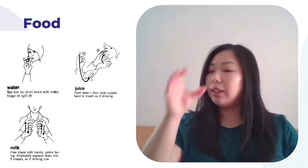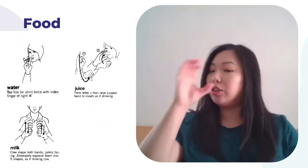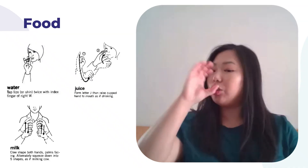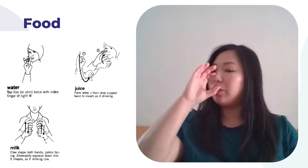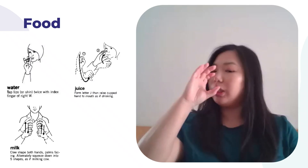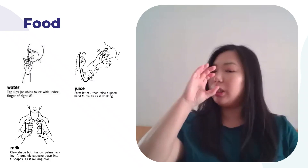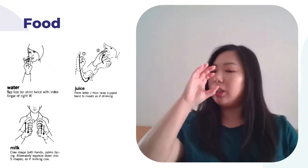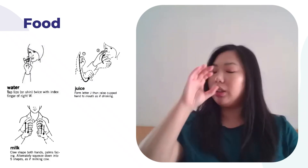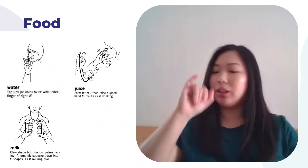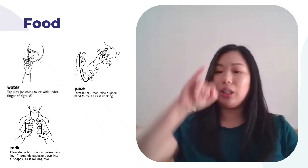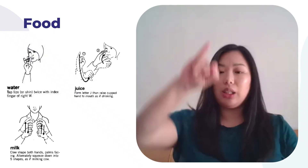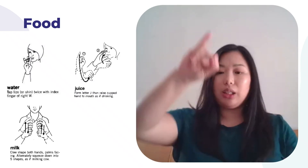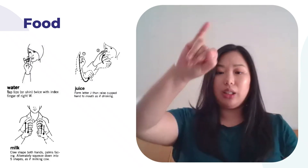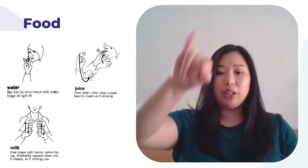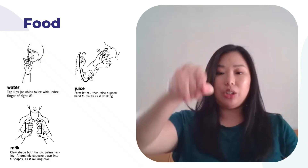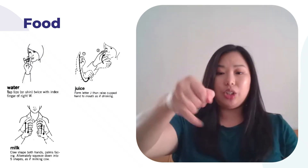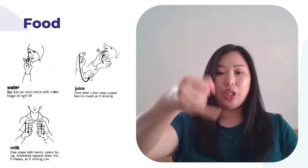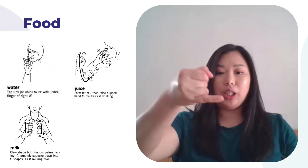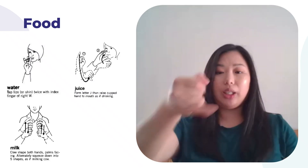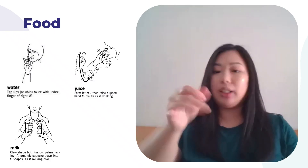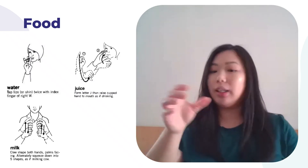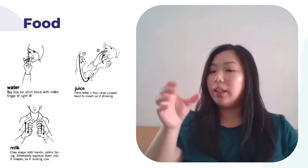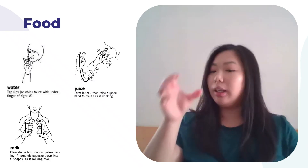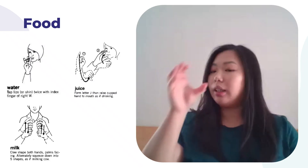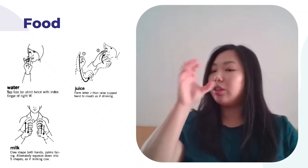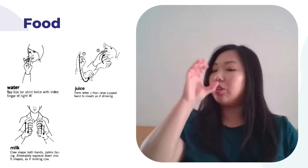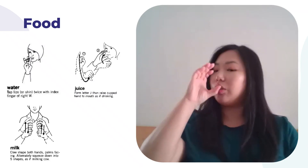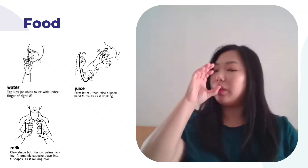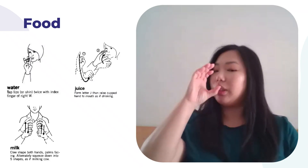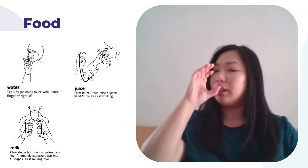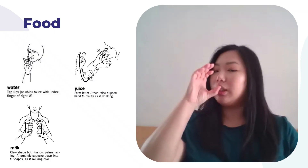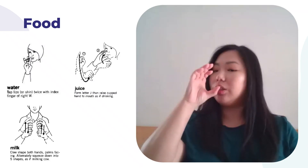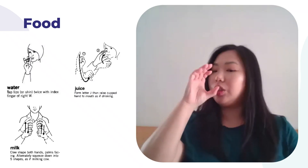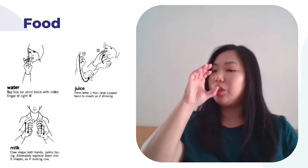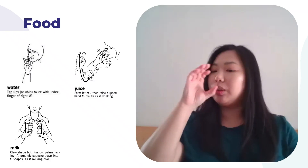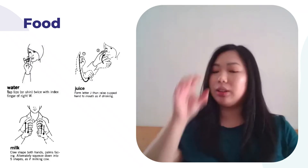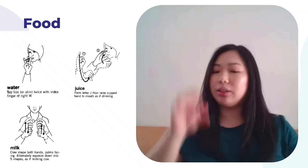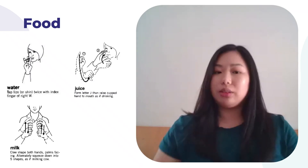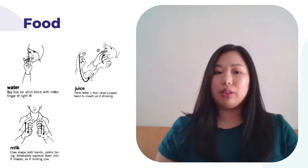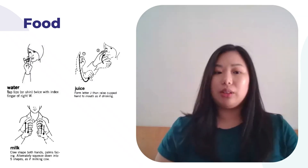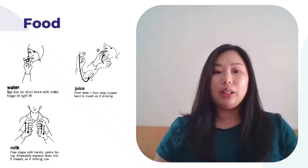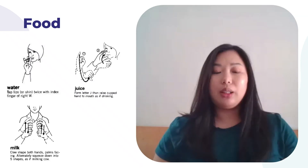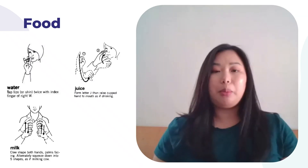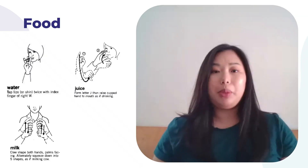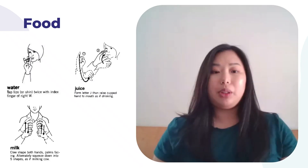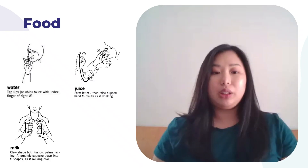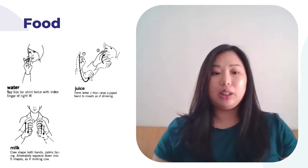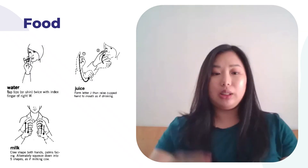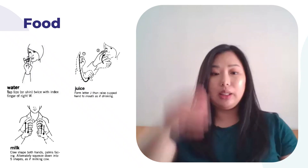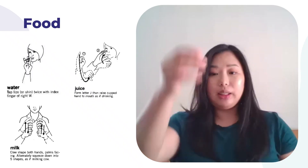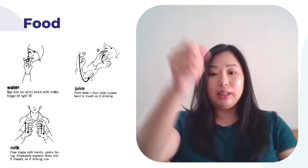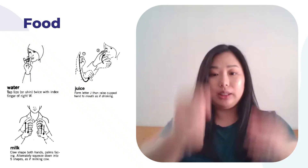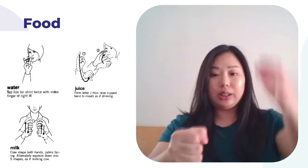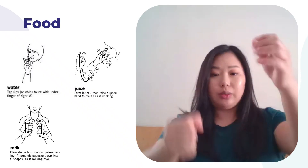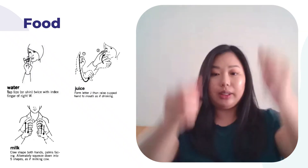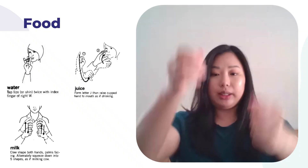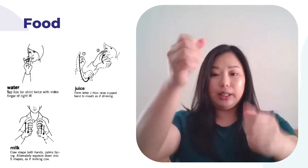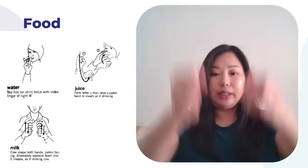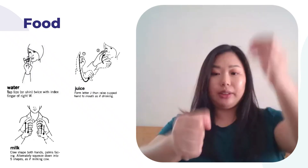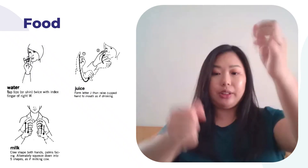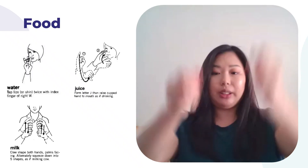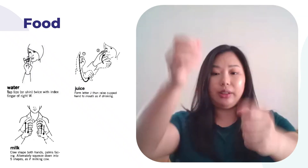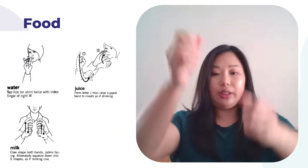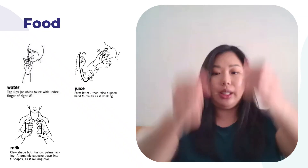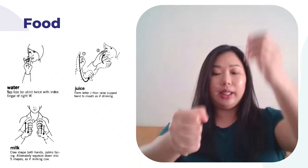J and drink. J and drink. Juice. Milk,